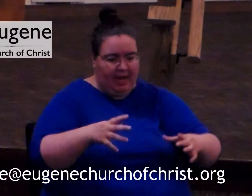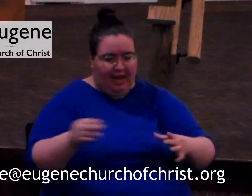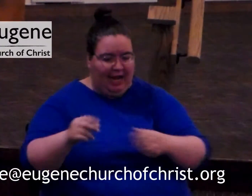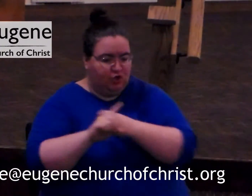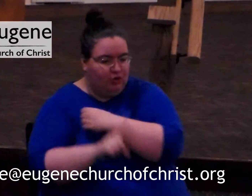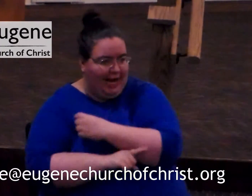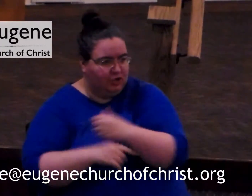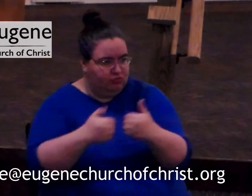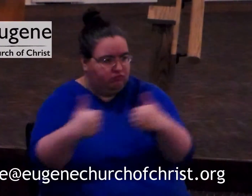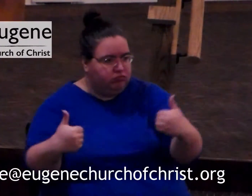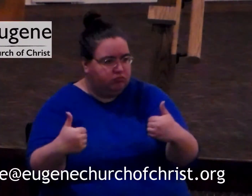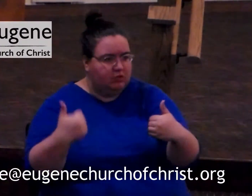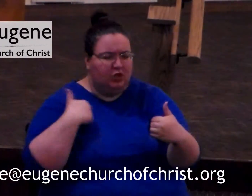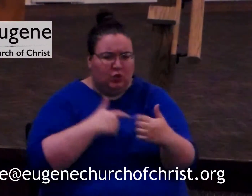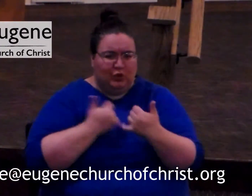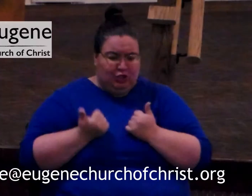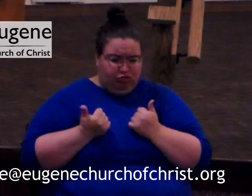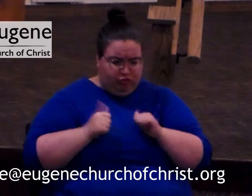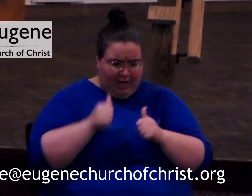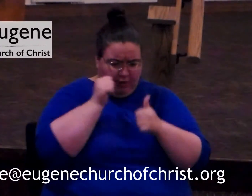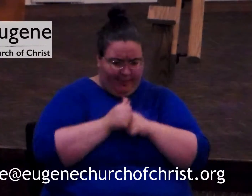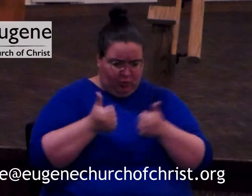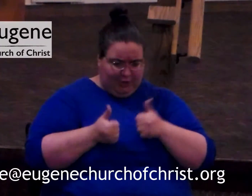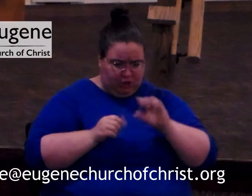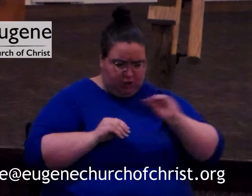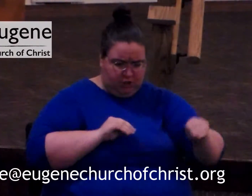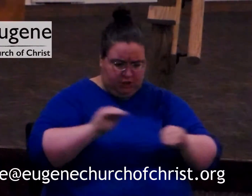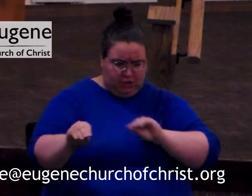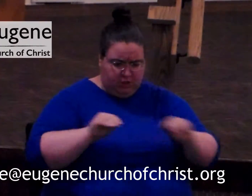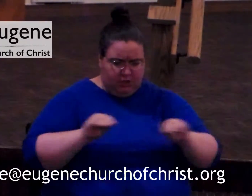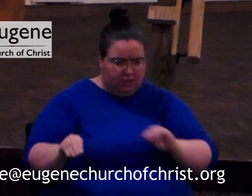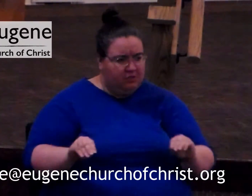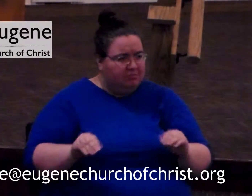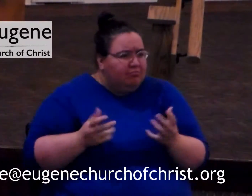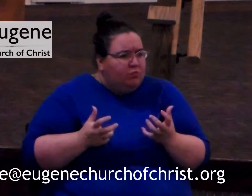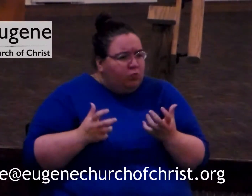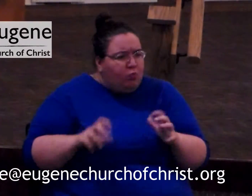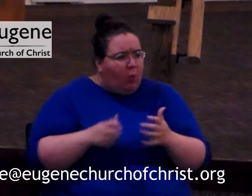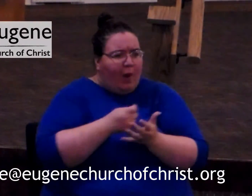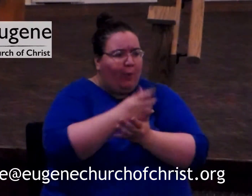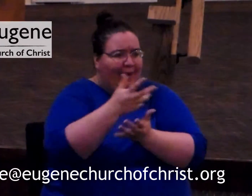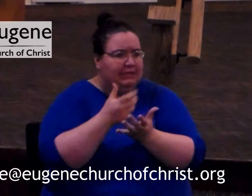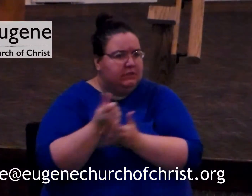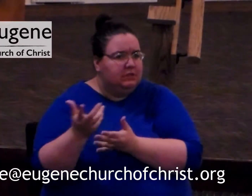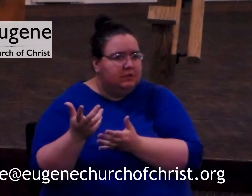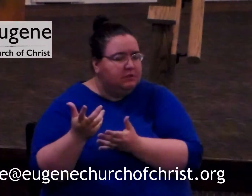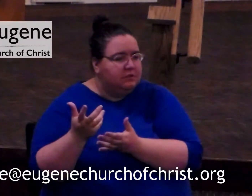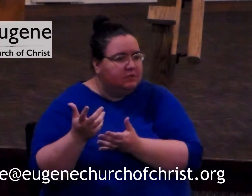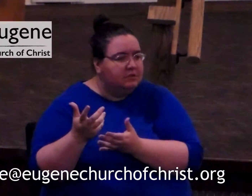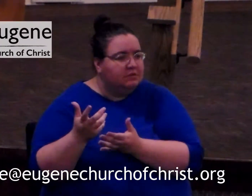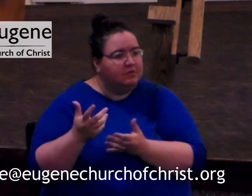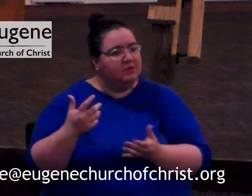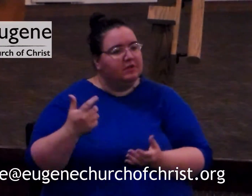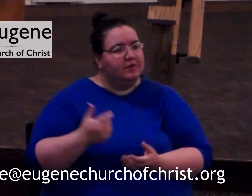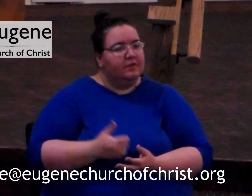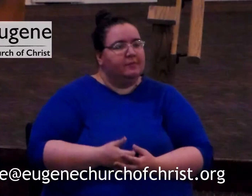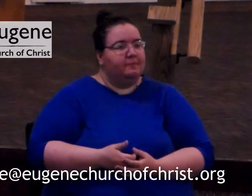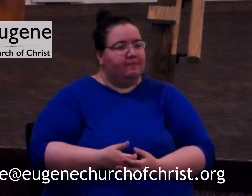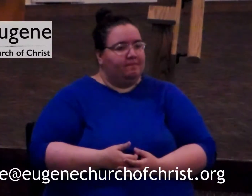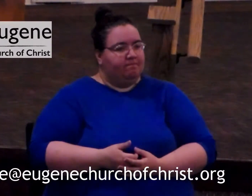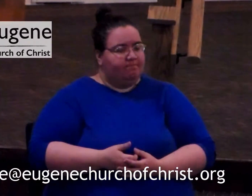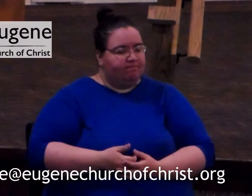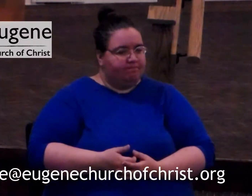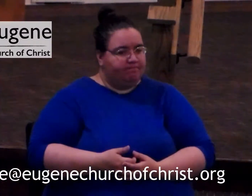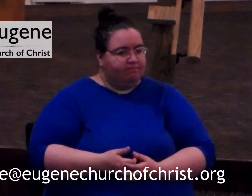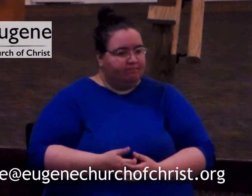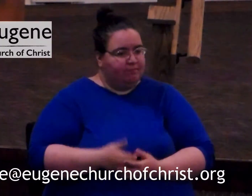try very hard to put the right things in the right places because we don't want to be wasteful. I find myself being